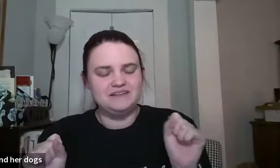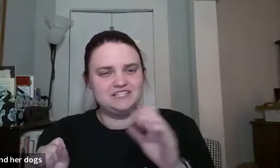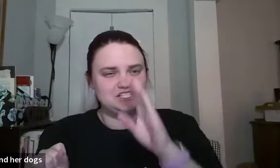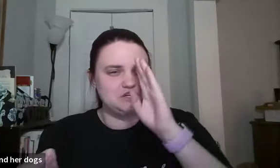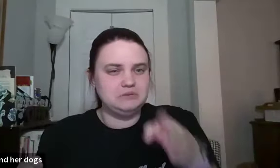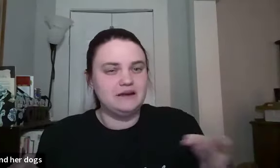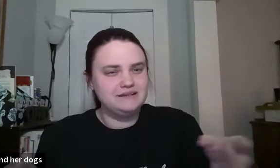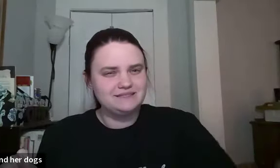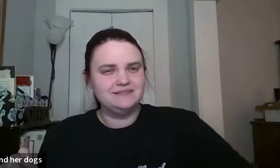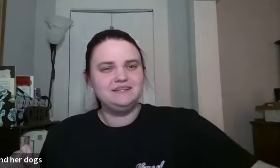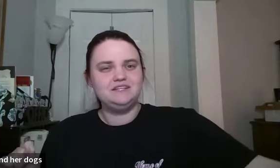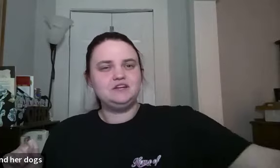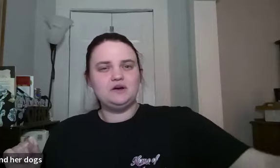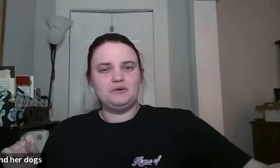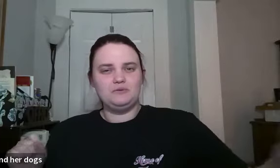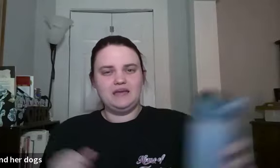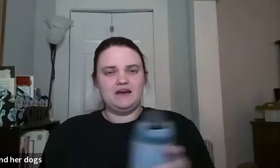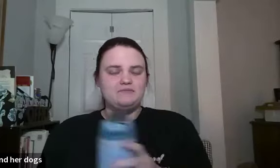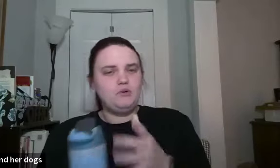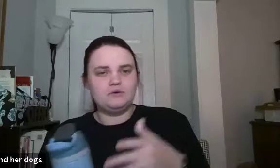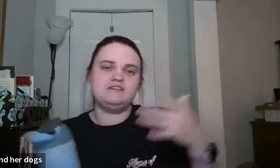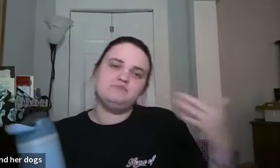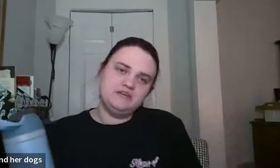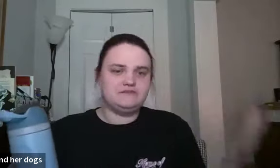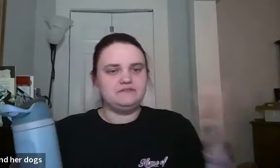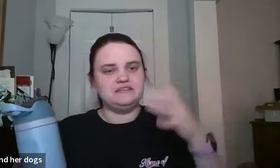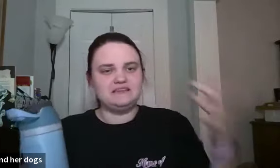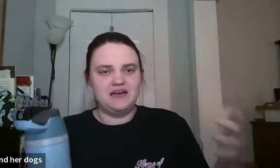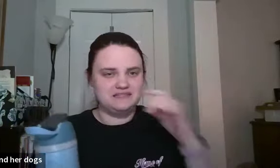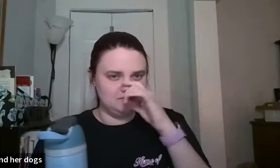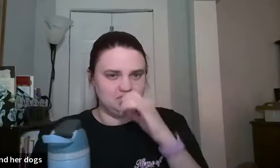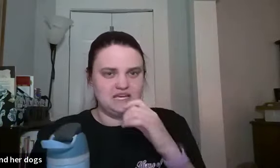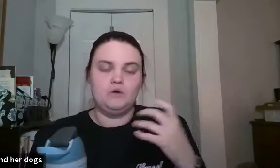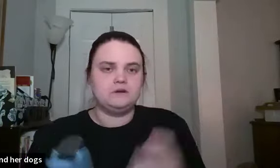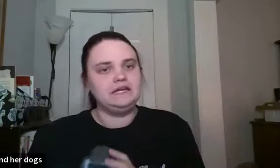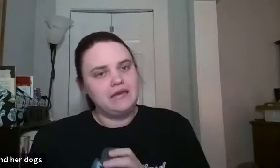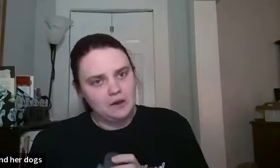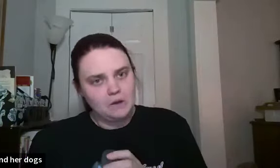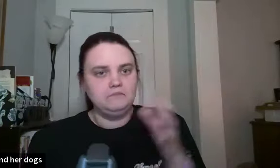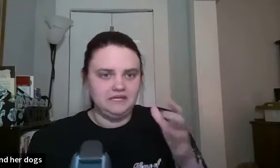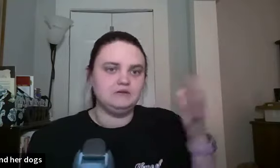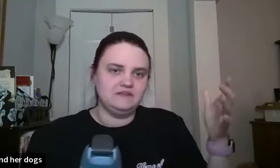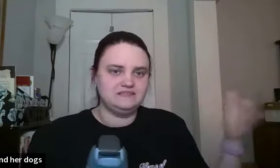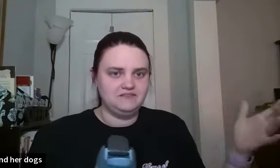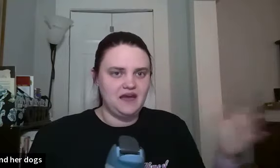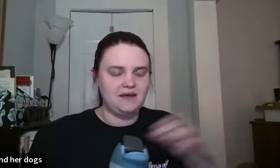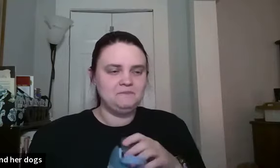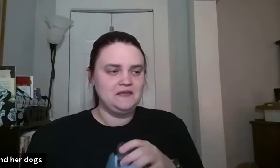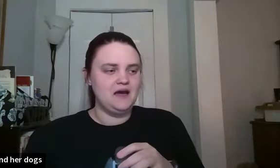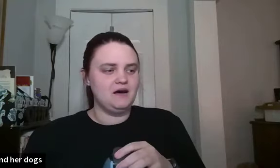like, it's just so blunt. We have pork, we have beef, things like that, instead of just saying, oh, we're eating cow meat or things like that.